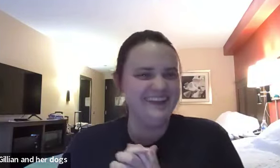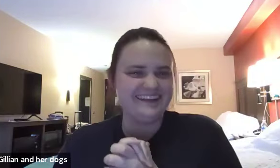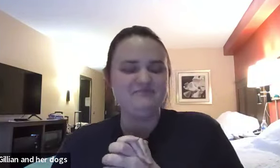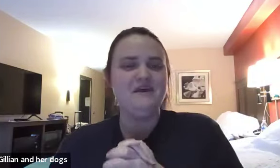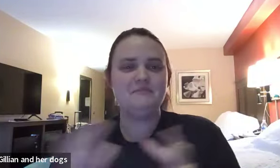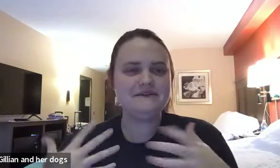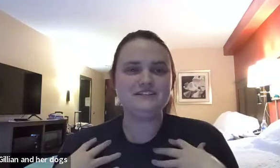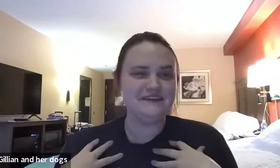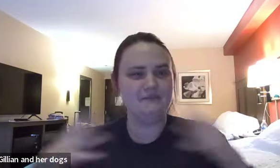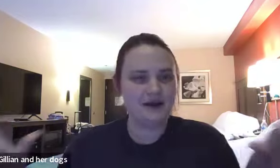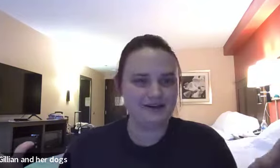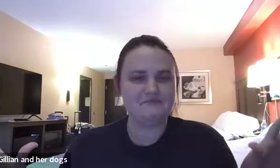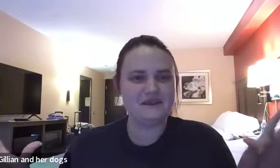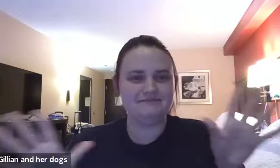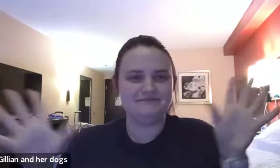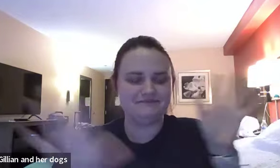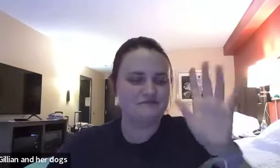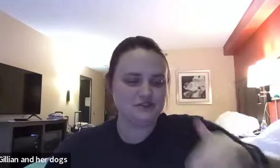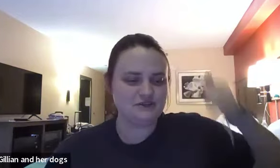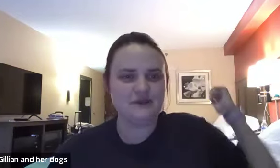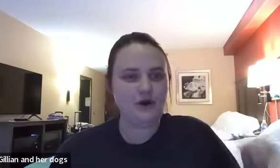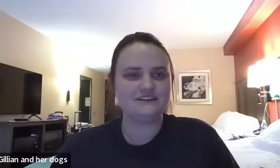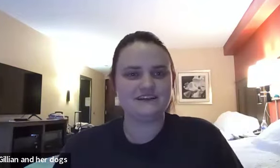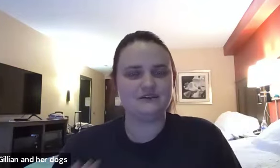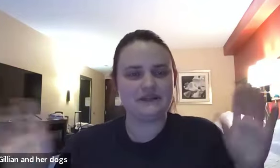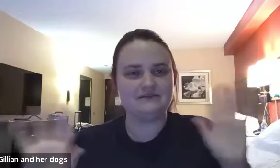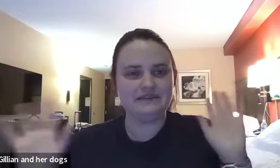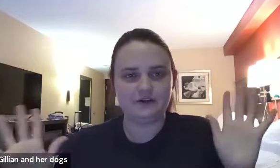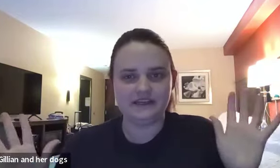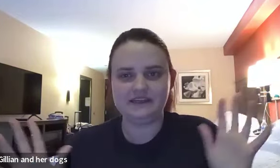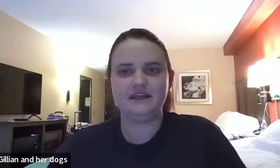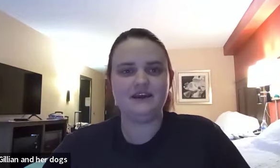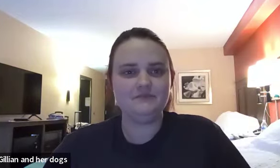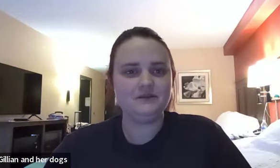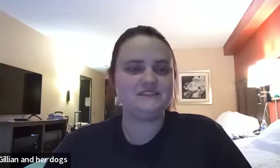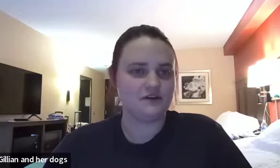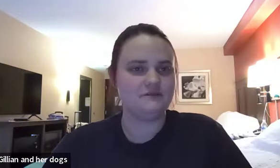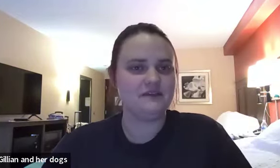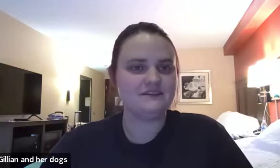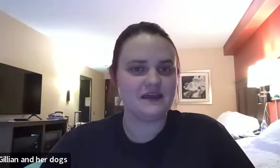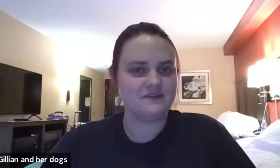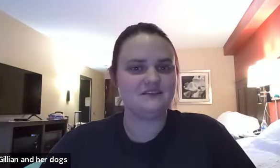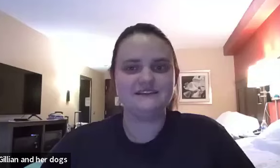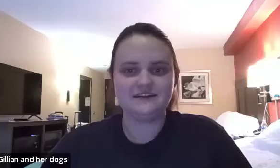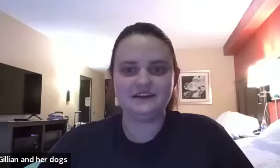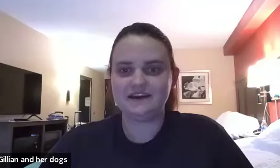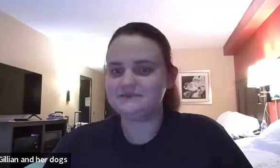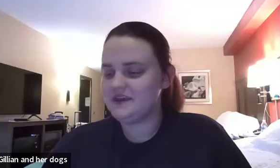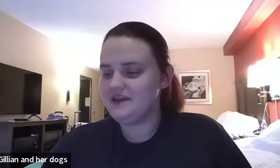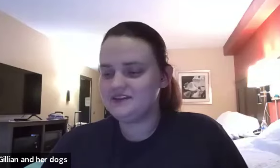Like, maybe it's just me. I'm hungry. Unfortunately, we all decided to wait till later to eat. And I'm like, I'm going to be starving by the time this class is done, guys.